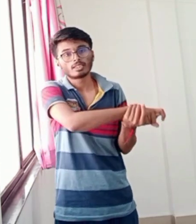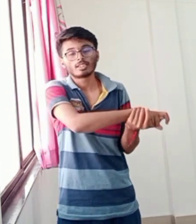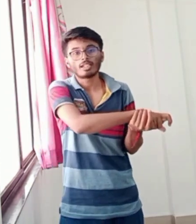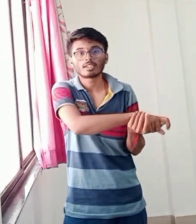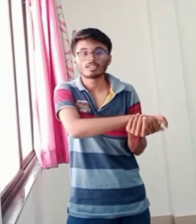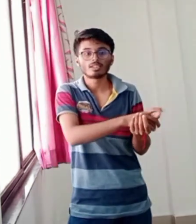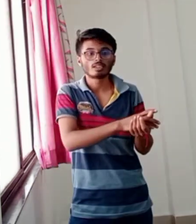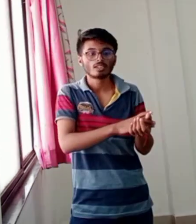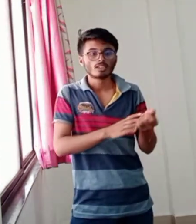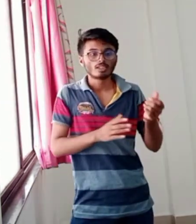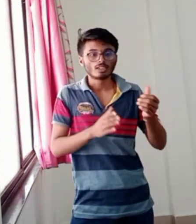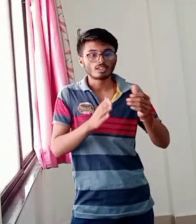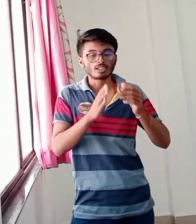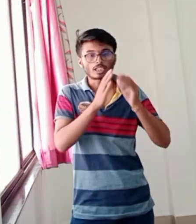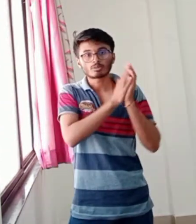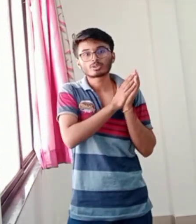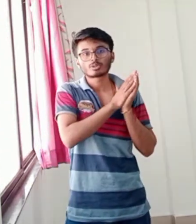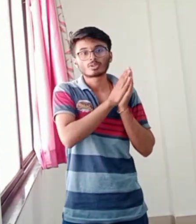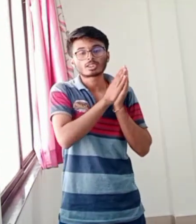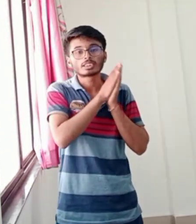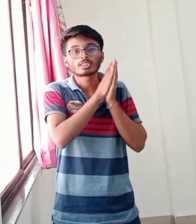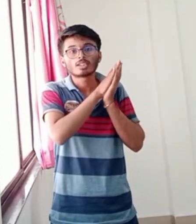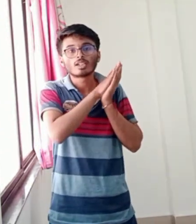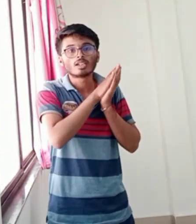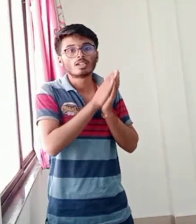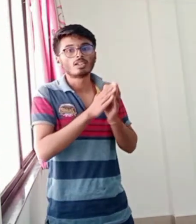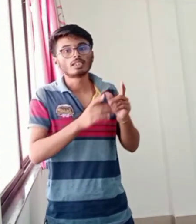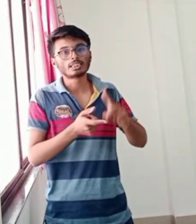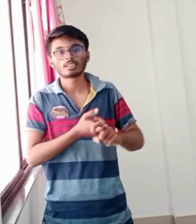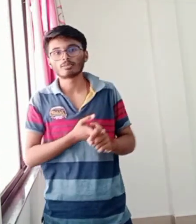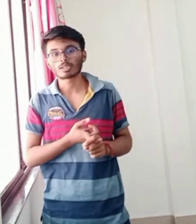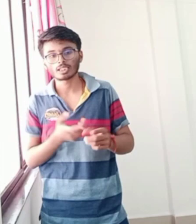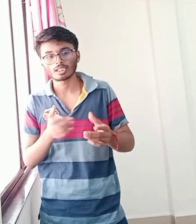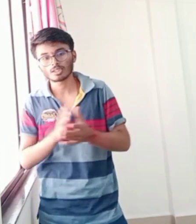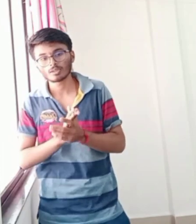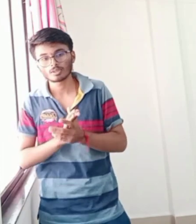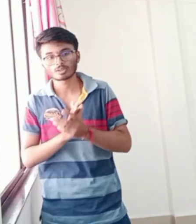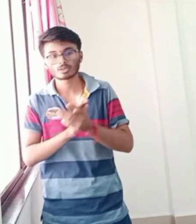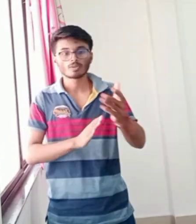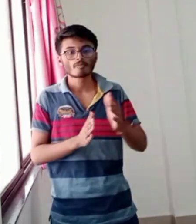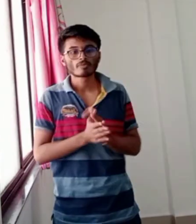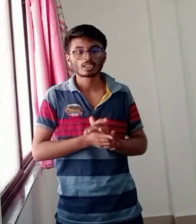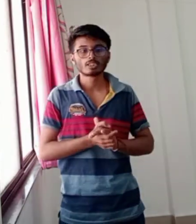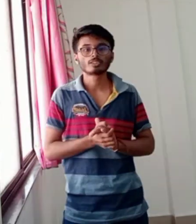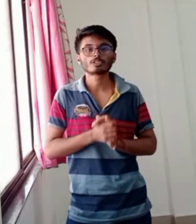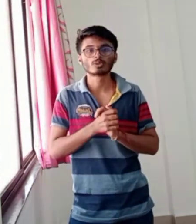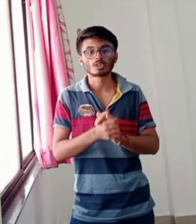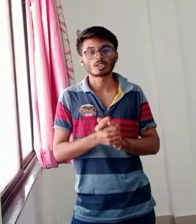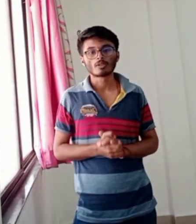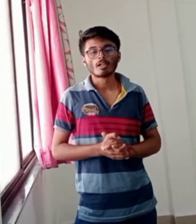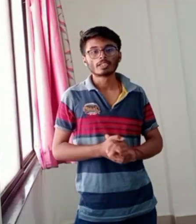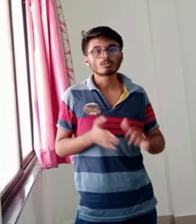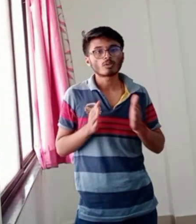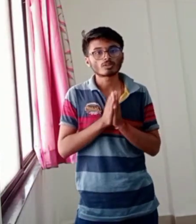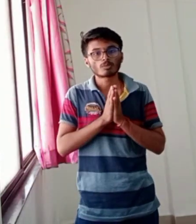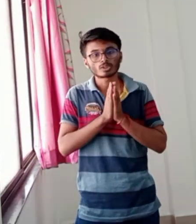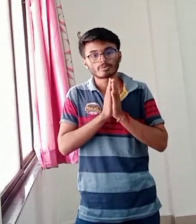and ribose sugar is less stable, and so this is the sugar. Then for phosphate,